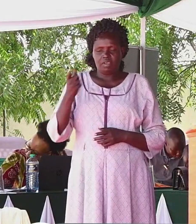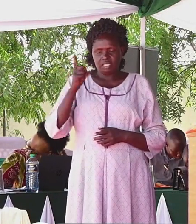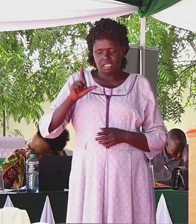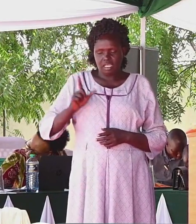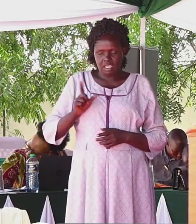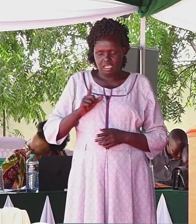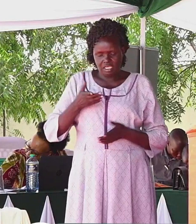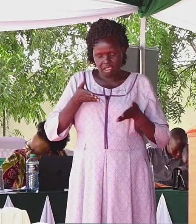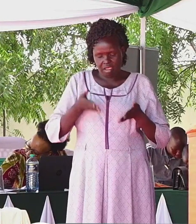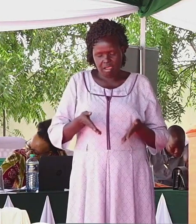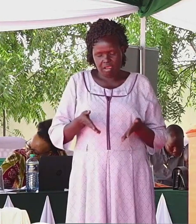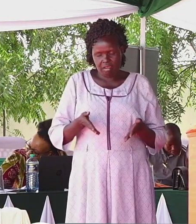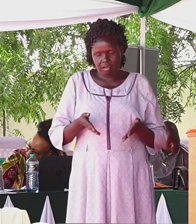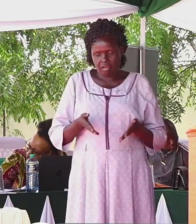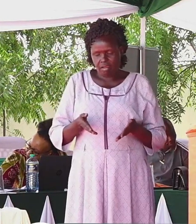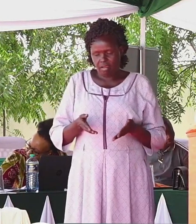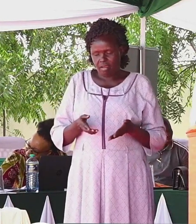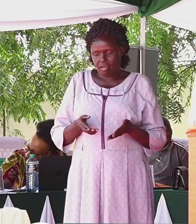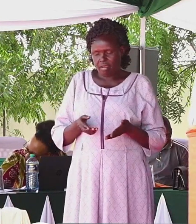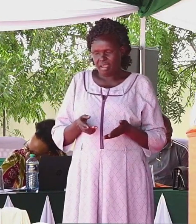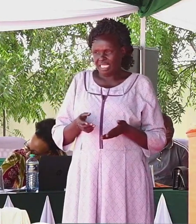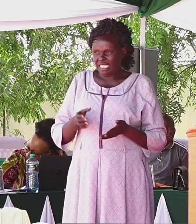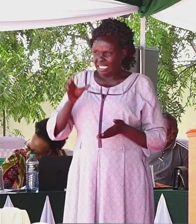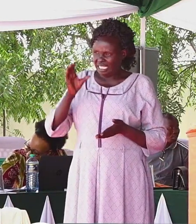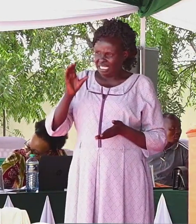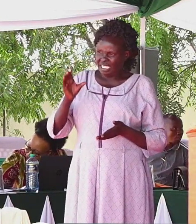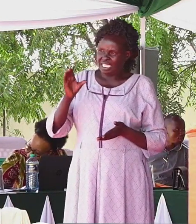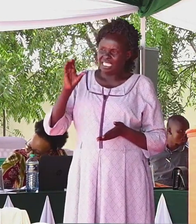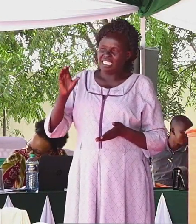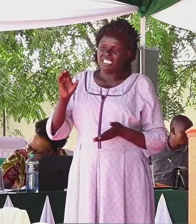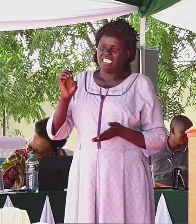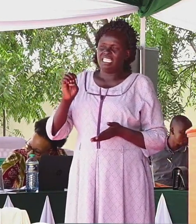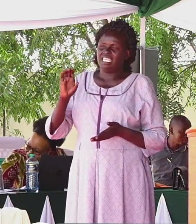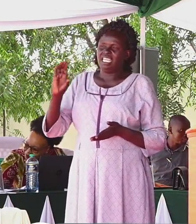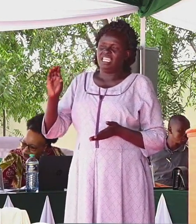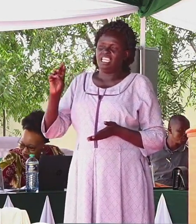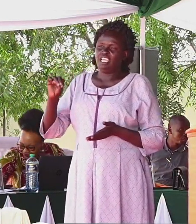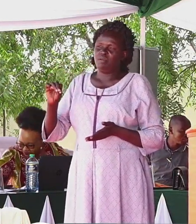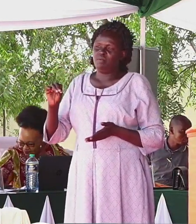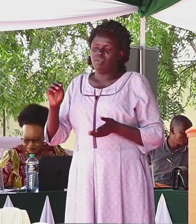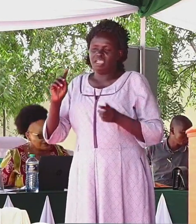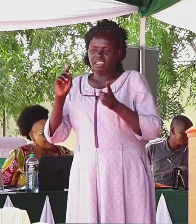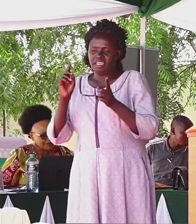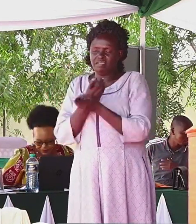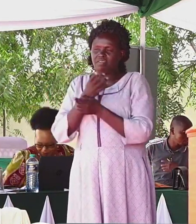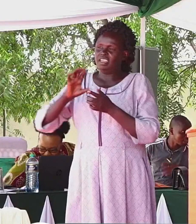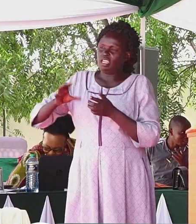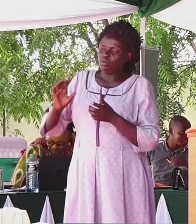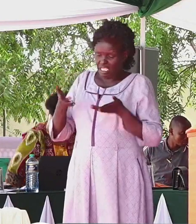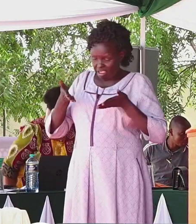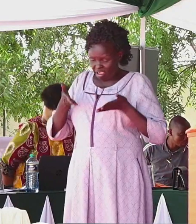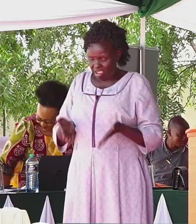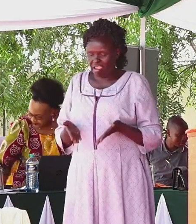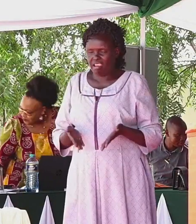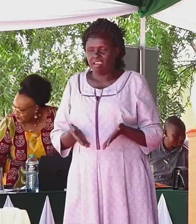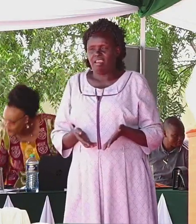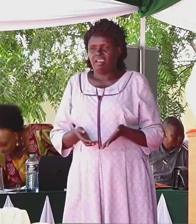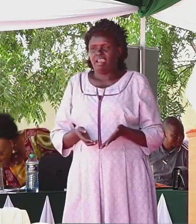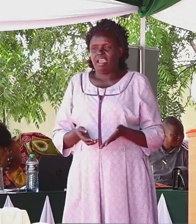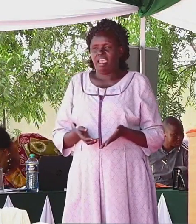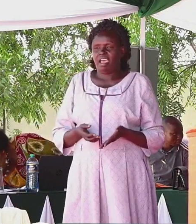present, the CCMs from different counties presented here, and